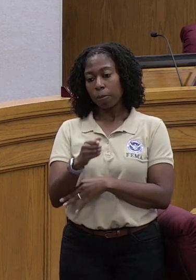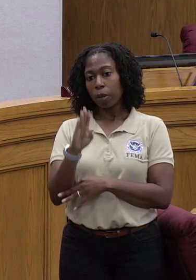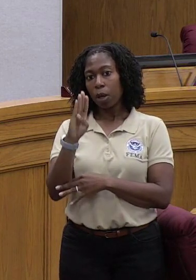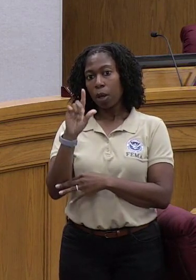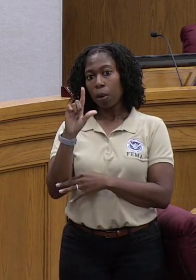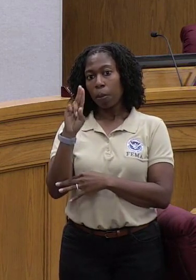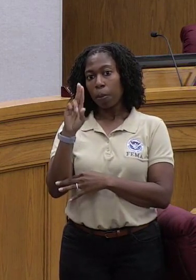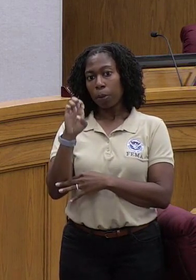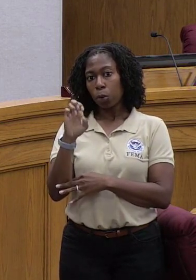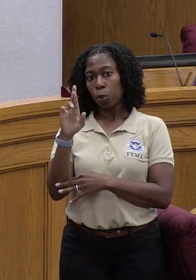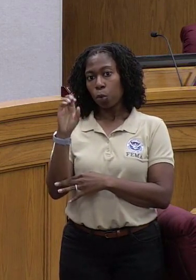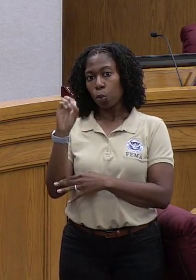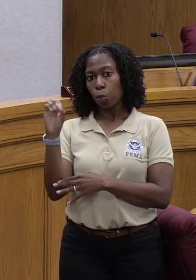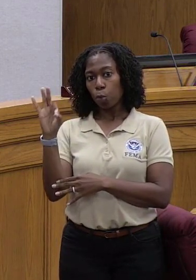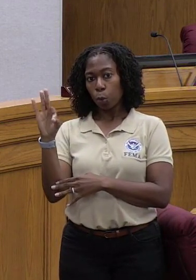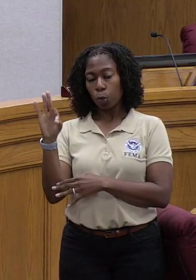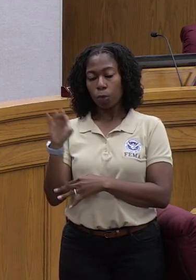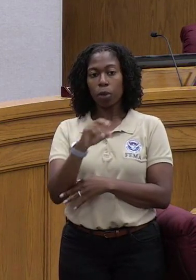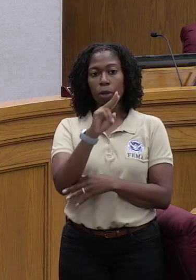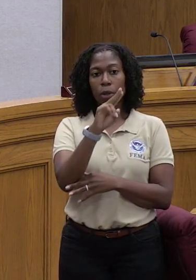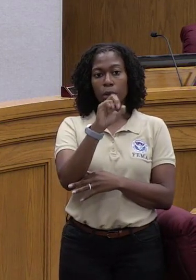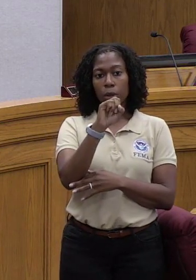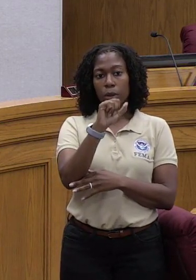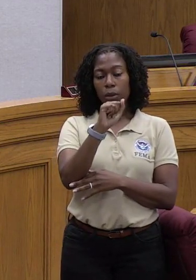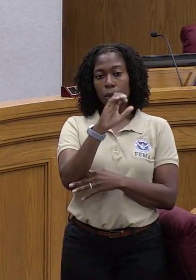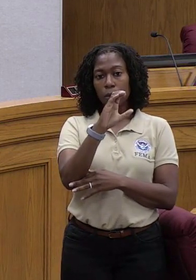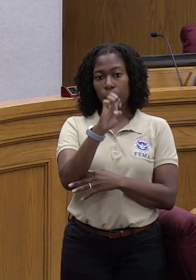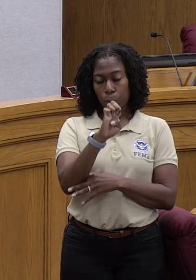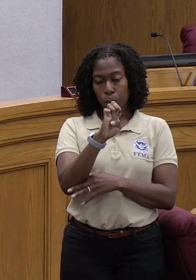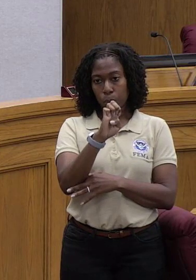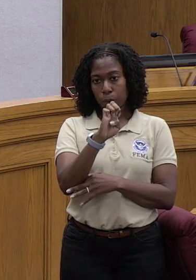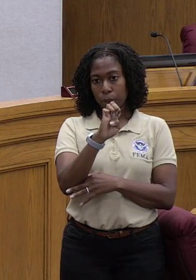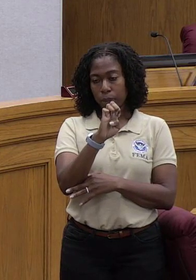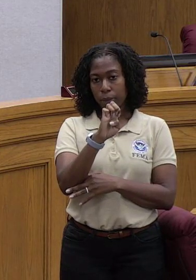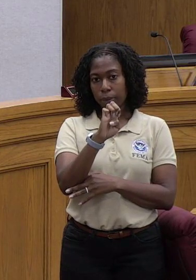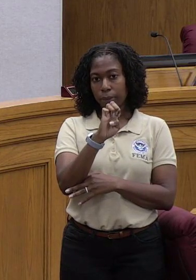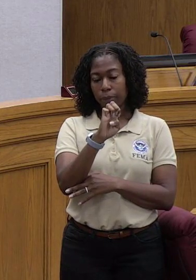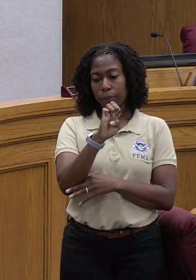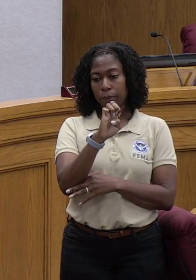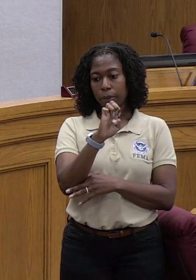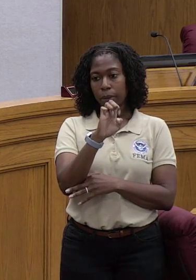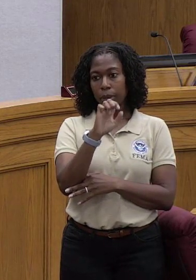usace.army.mil/Blue Roof. That's USACE, that's spelled